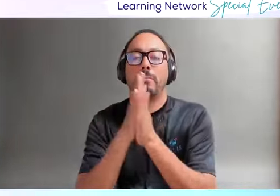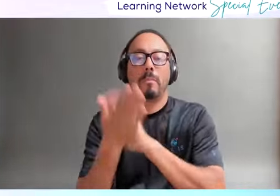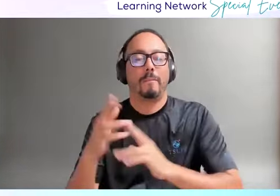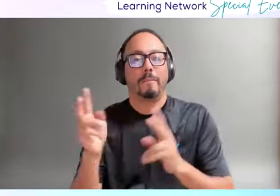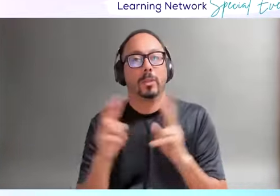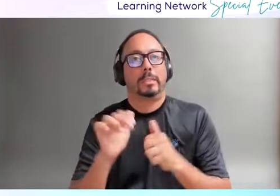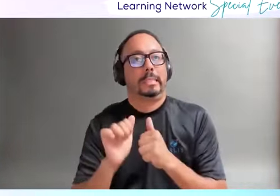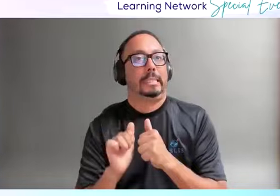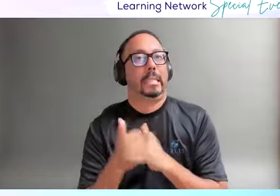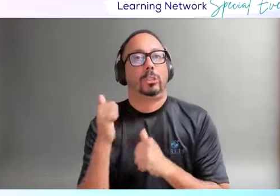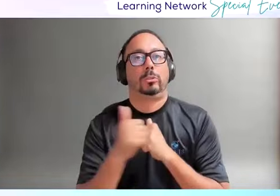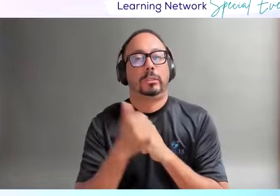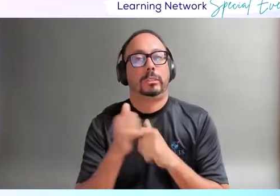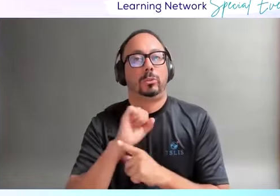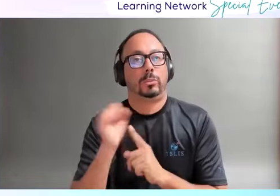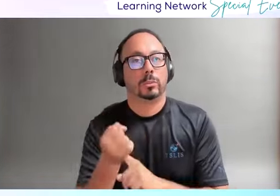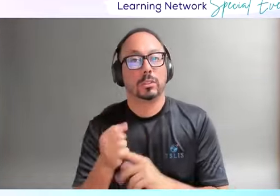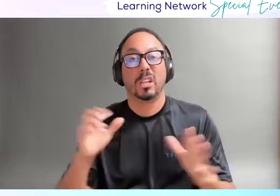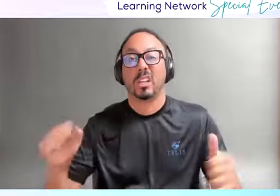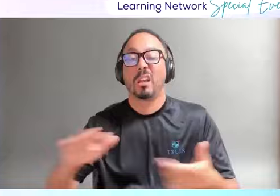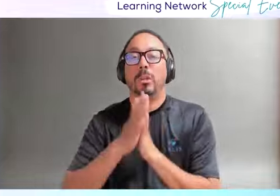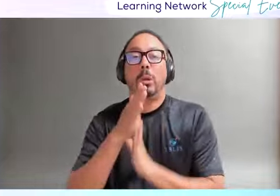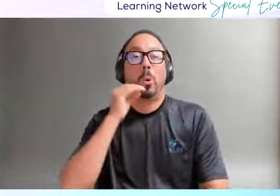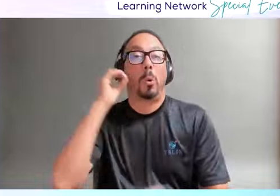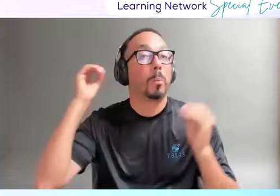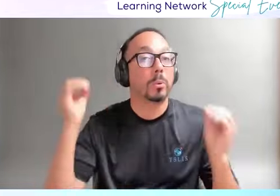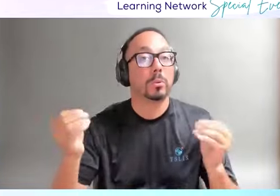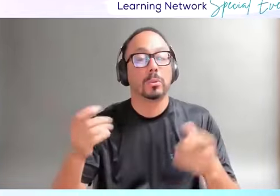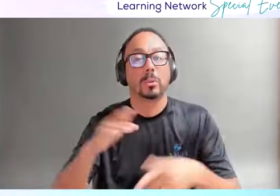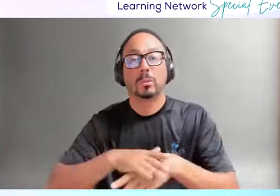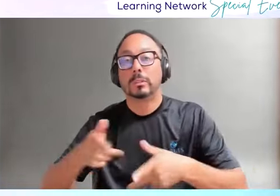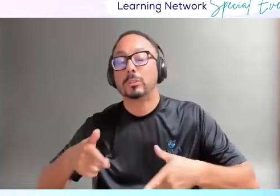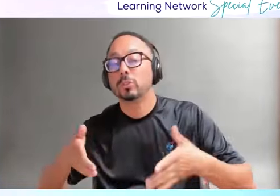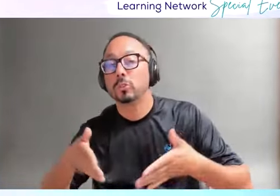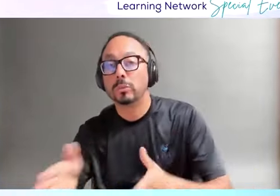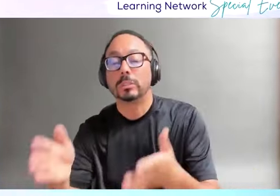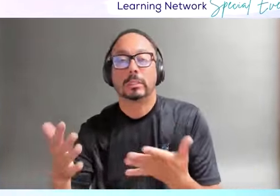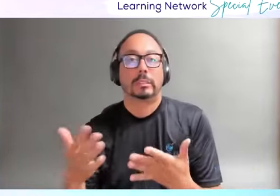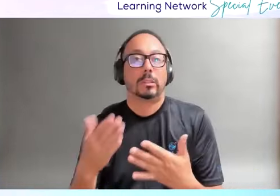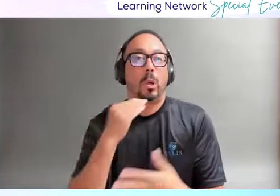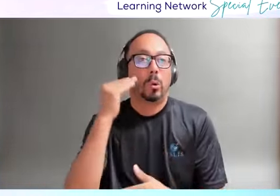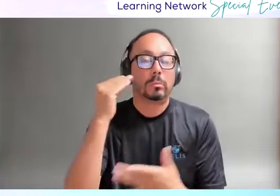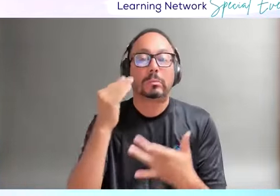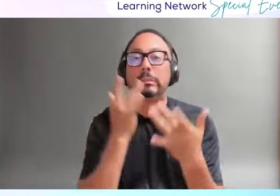They can drive people into street life and into housing and food and income